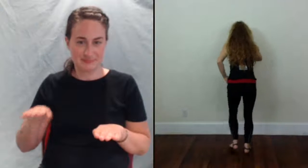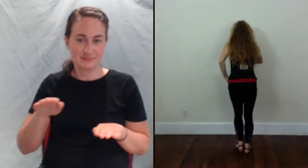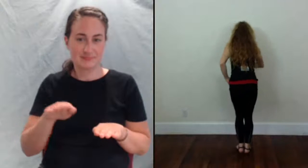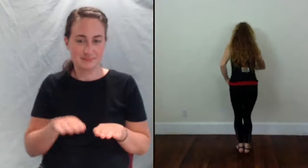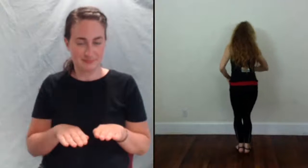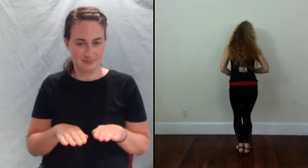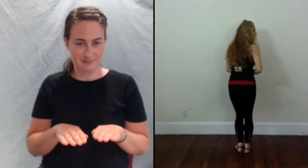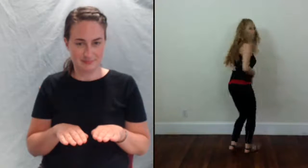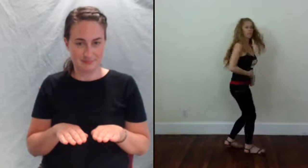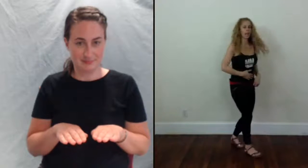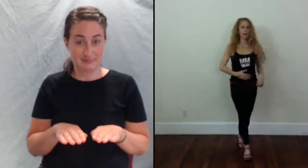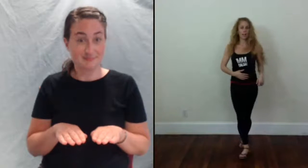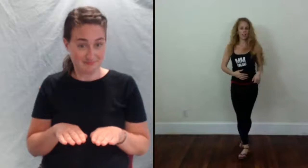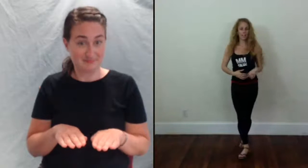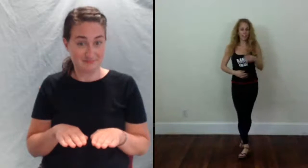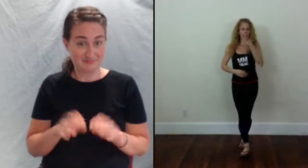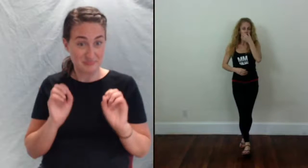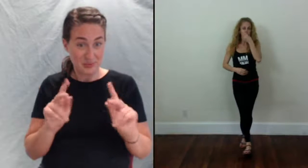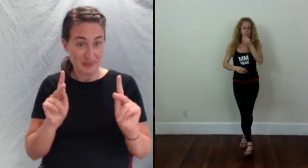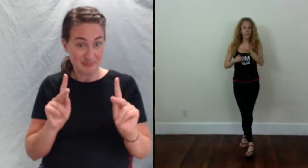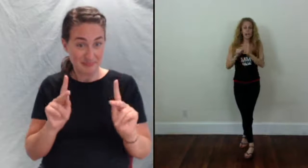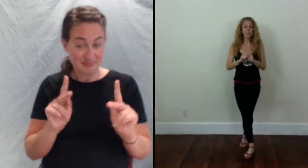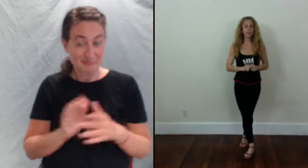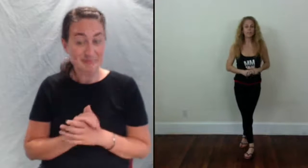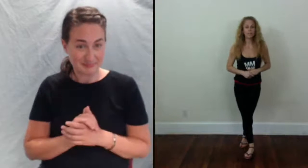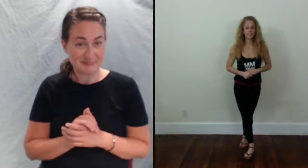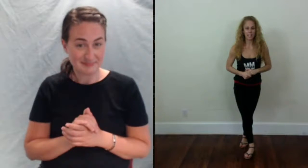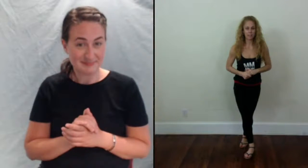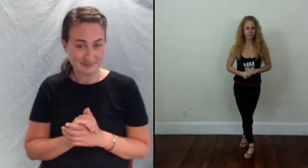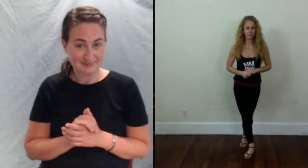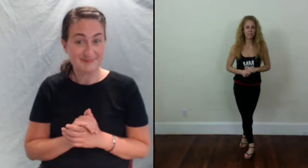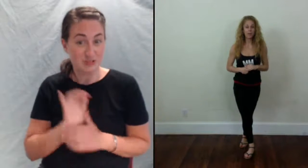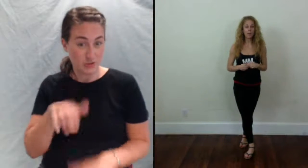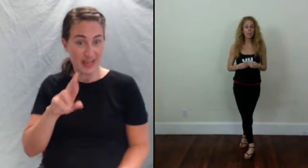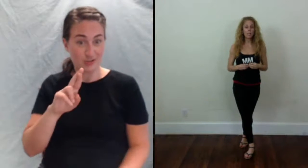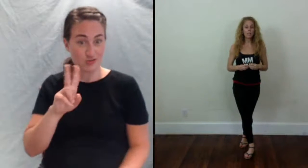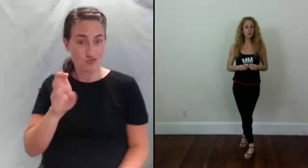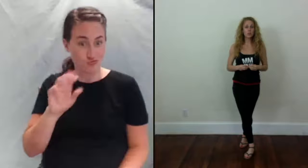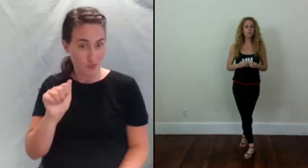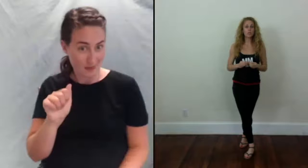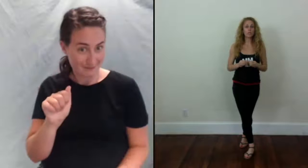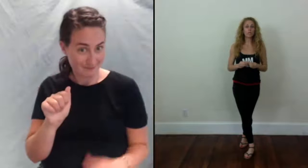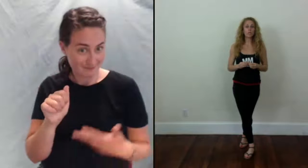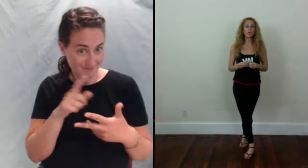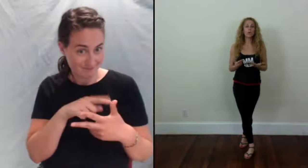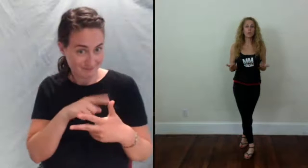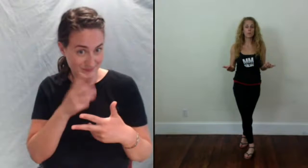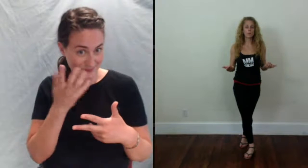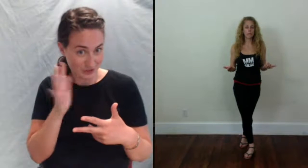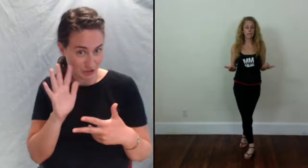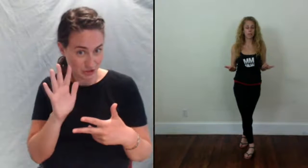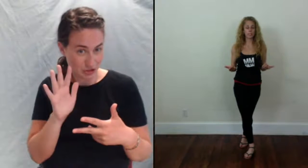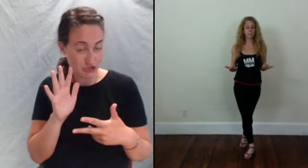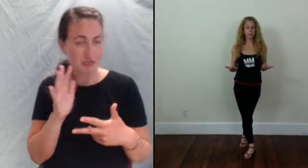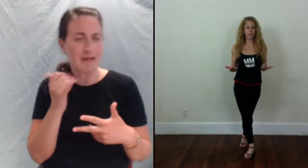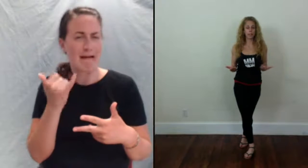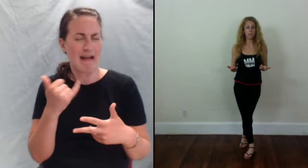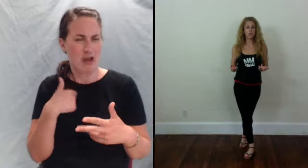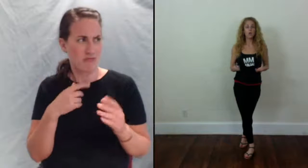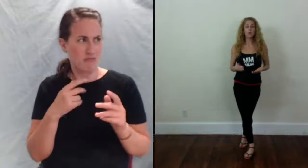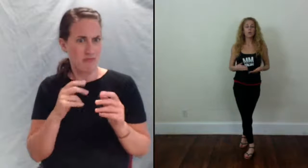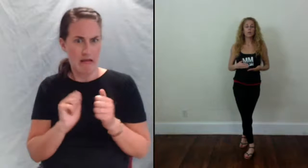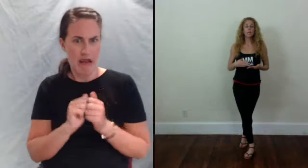out, together. All right, so we have our Roomba step. Now what we're gonna do is we're gonna look at where we will put that in with